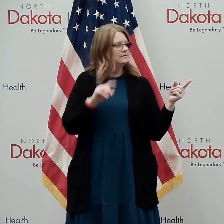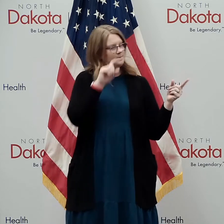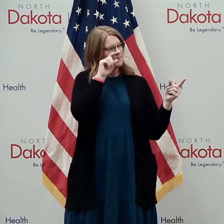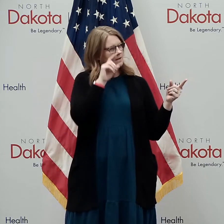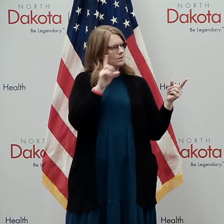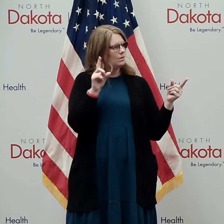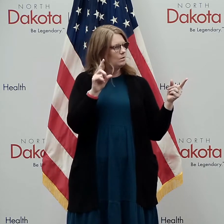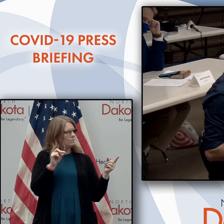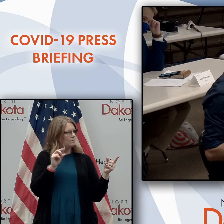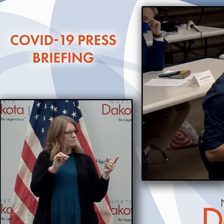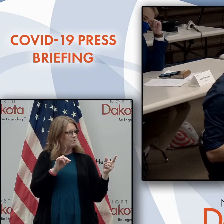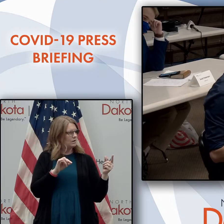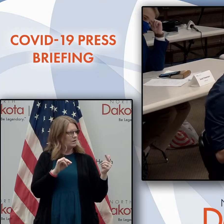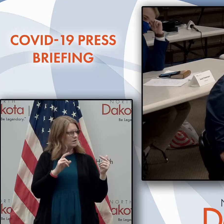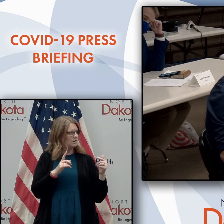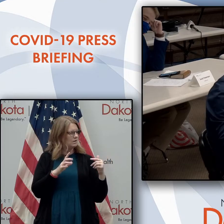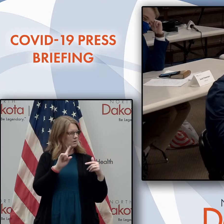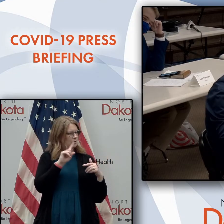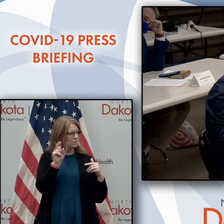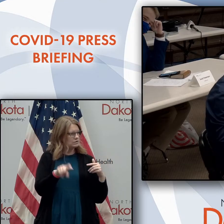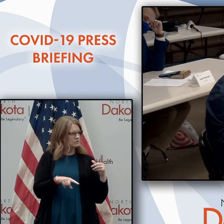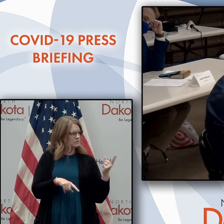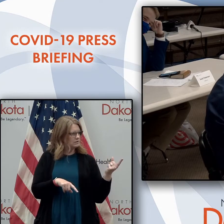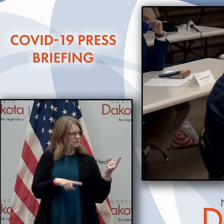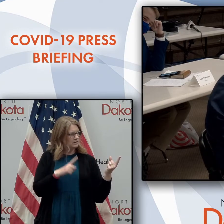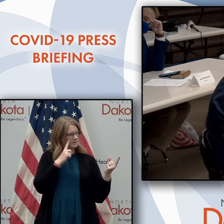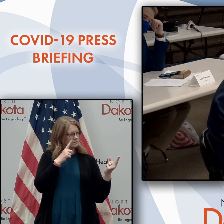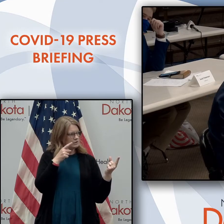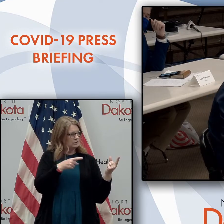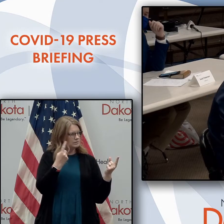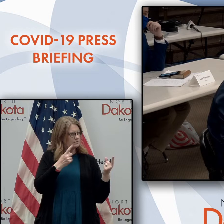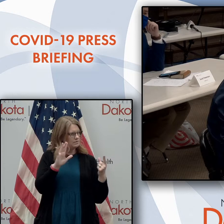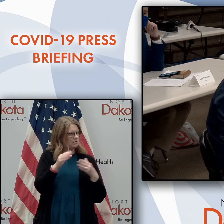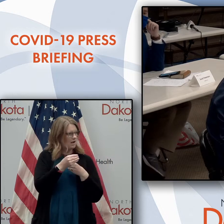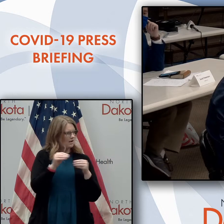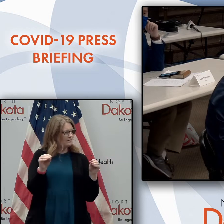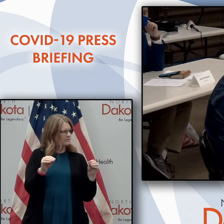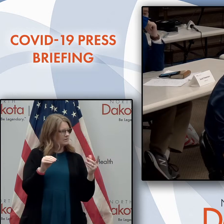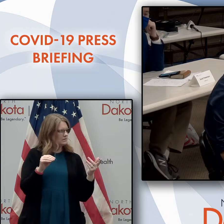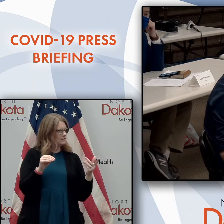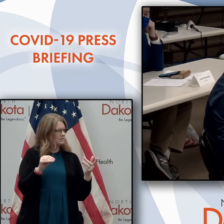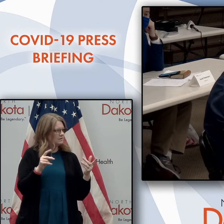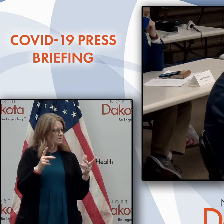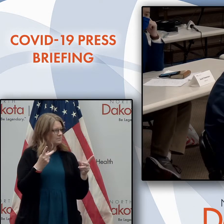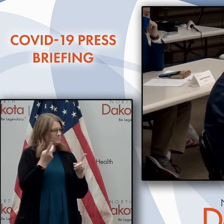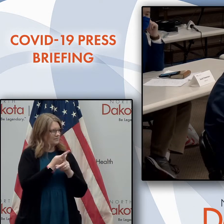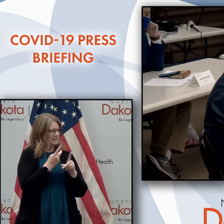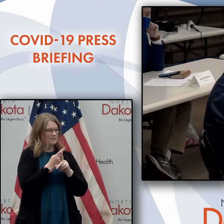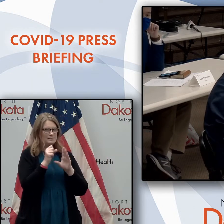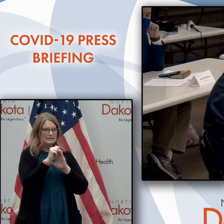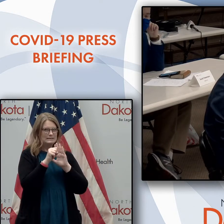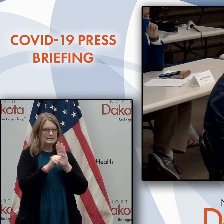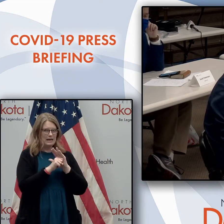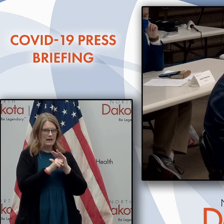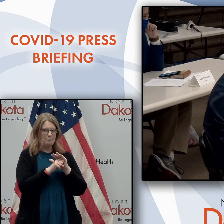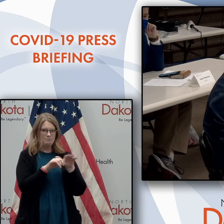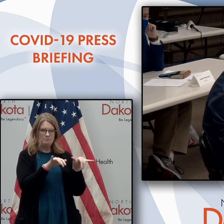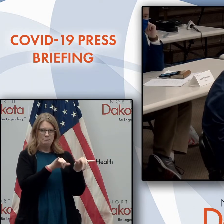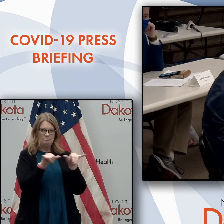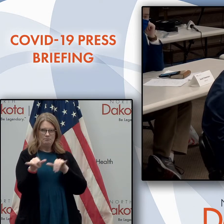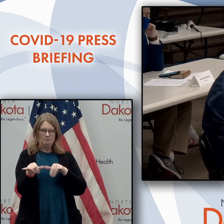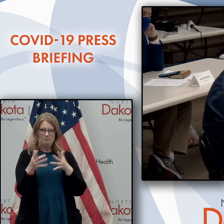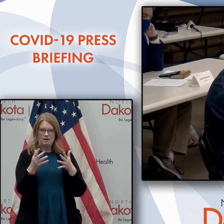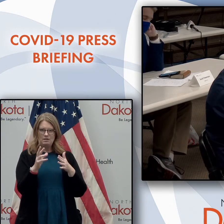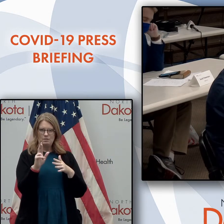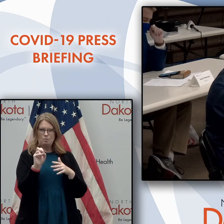One follow-up here. I believe it was you or somebody from your office who said you'd like to keep the state all on the same risk level. I guess why the change